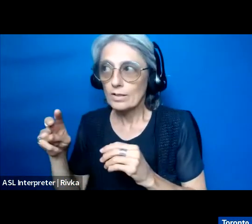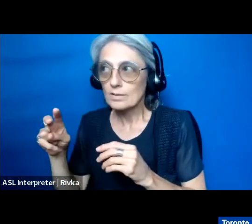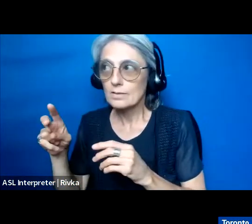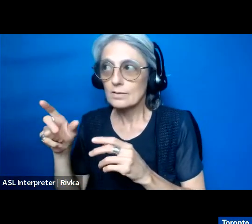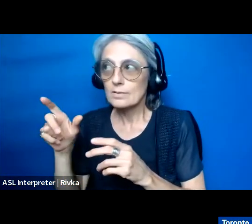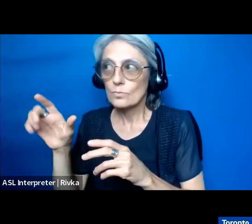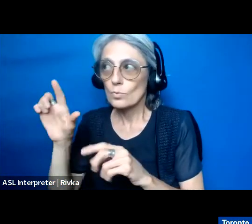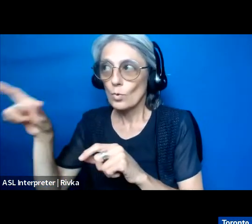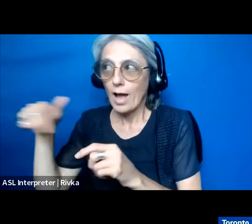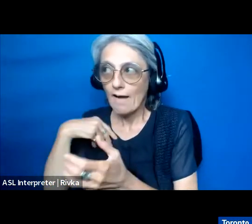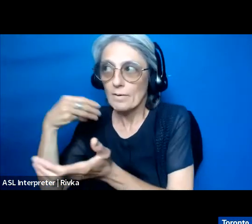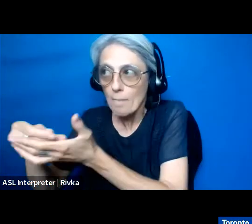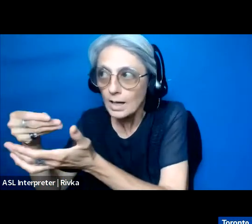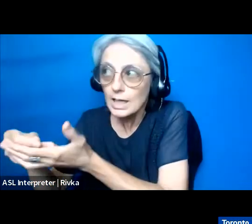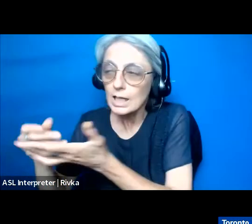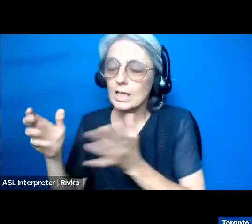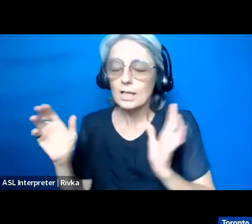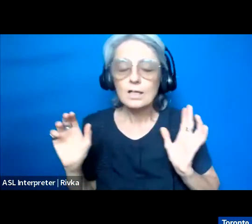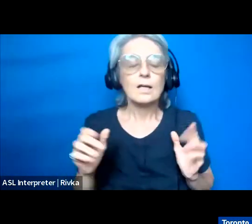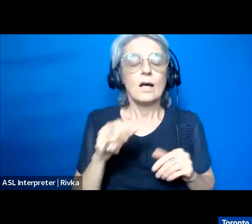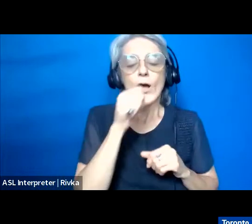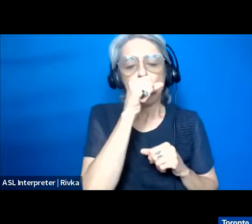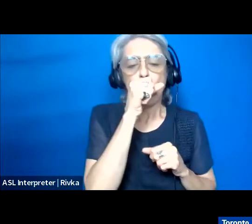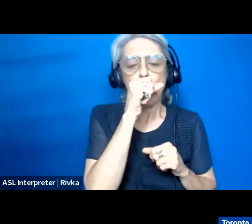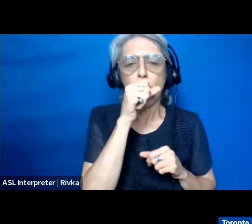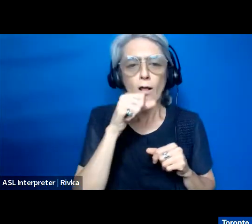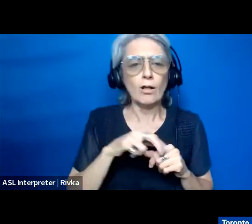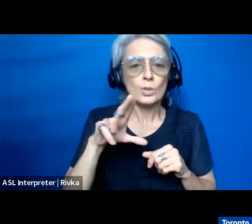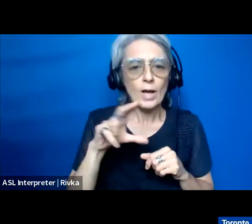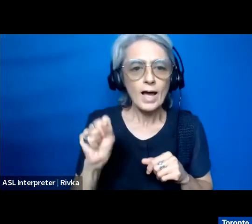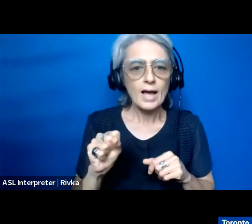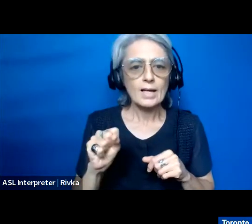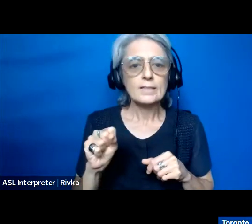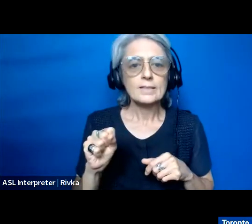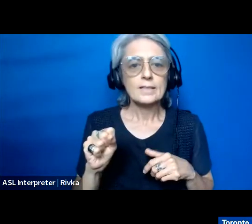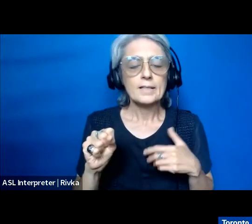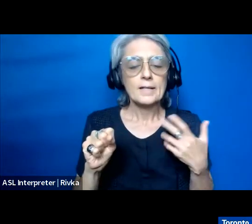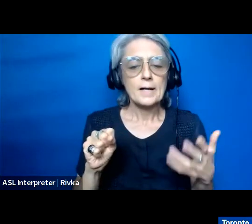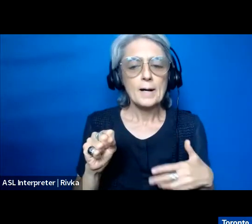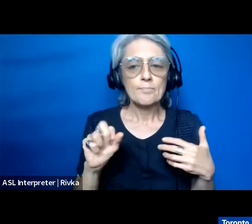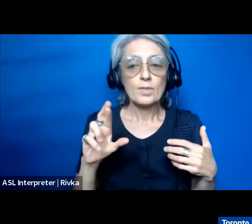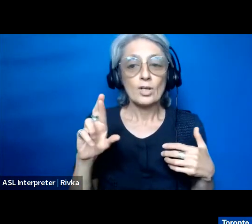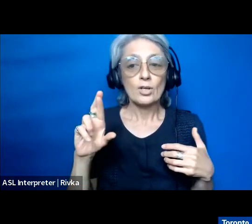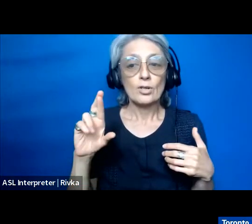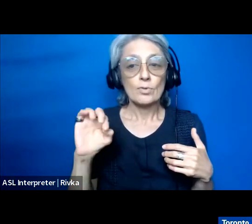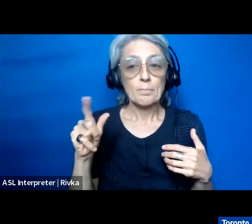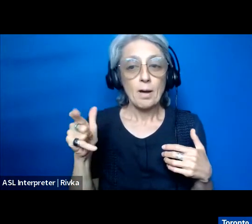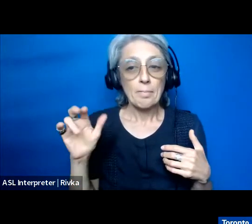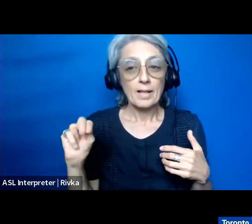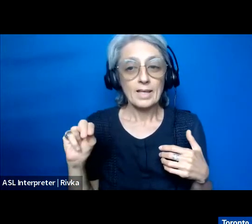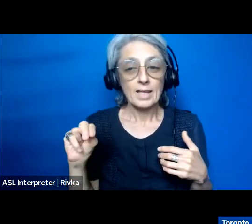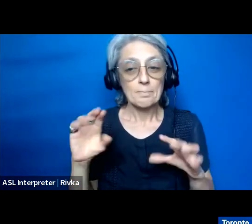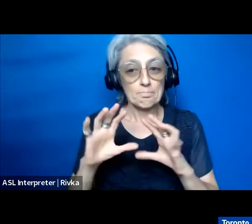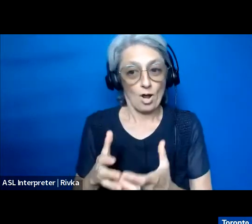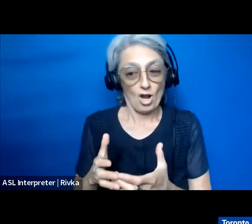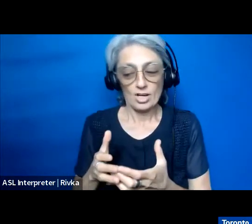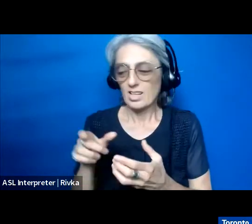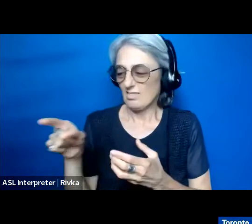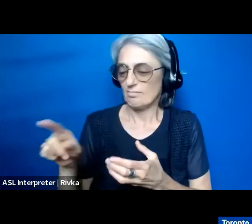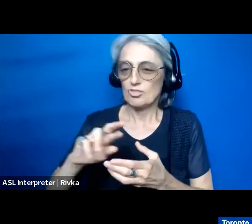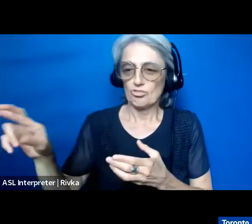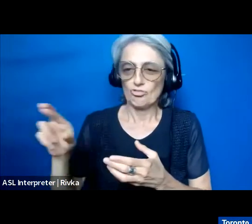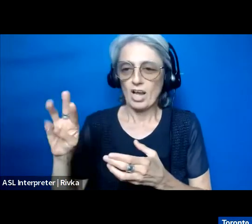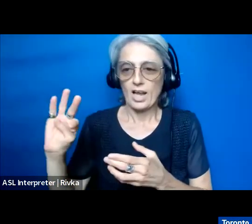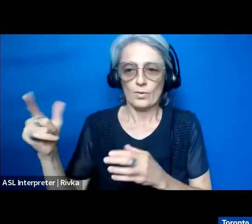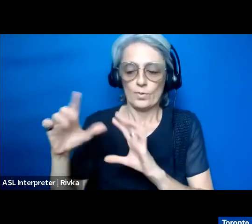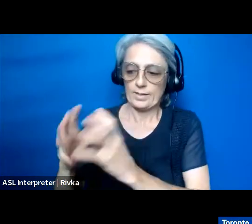And in the United States, where the Republican Party, which represents the right, has been so totally